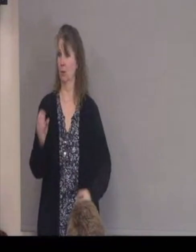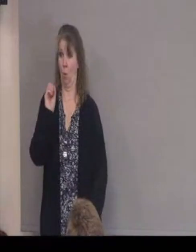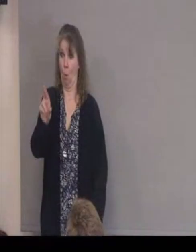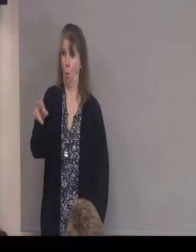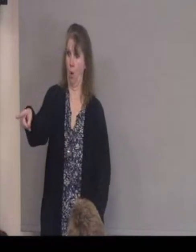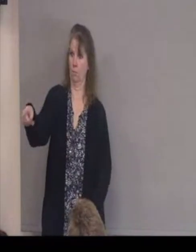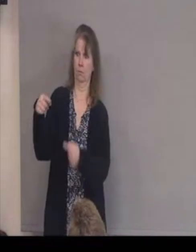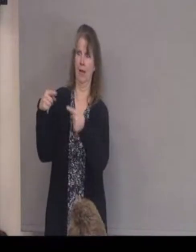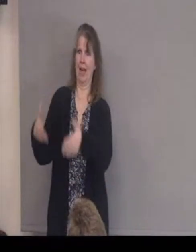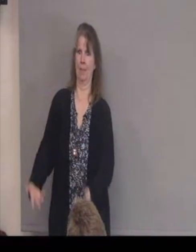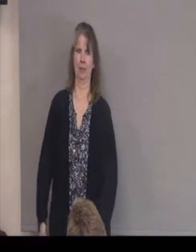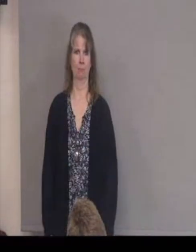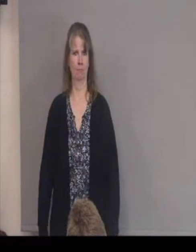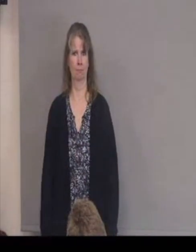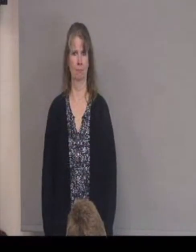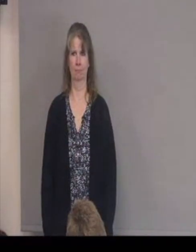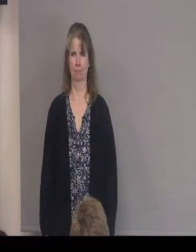they are to land.